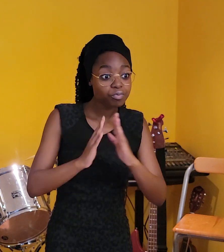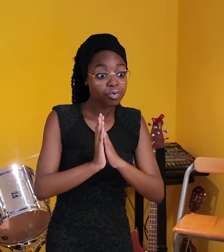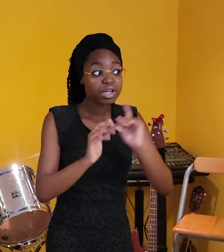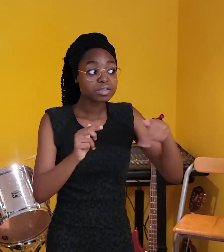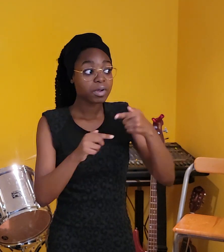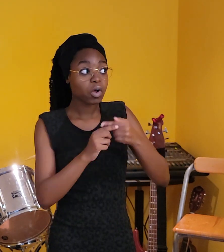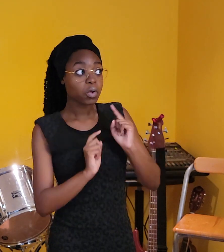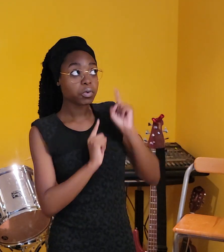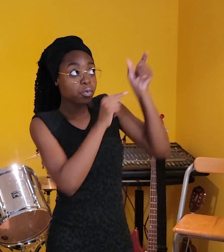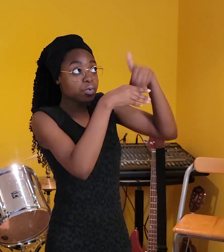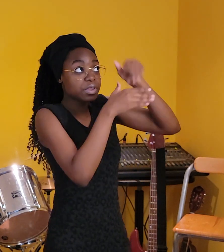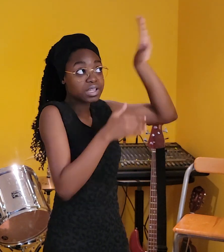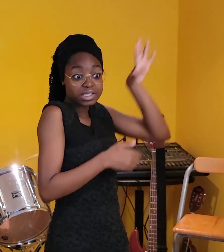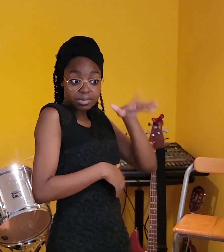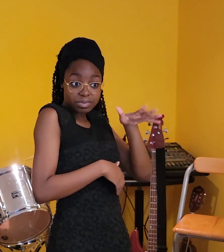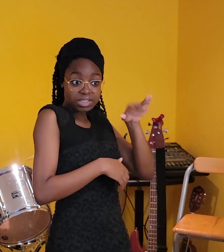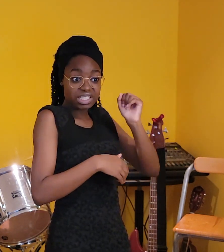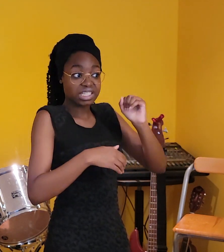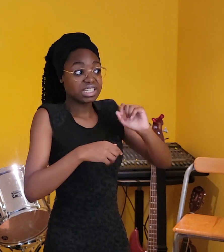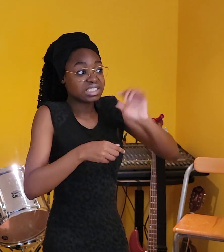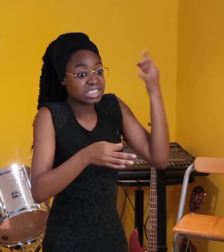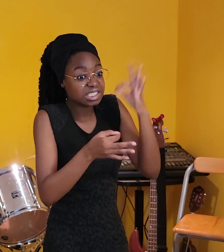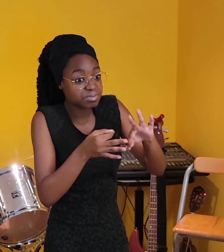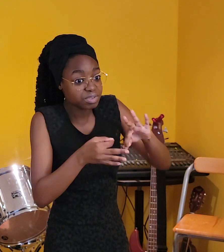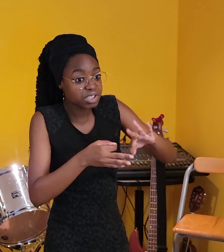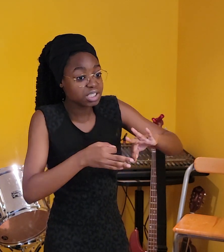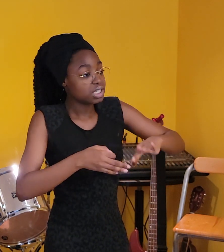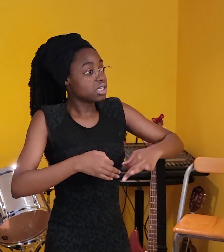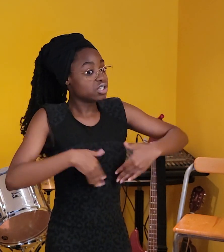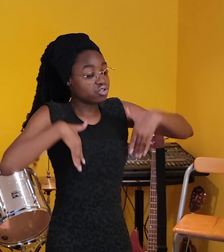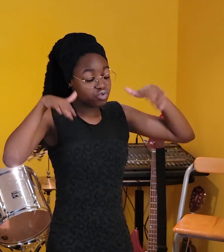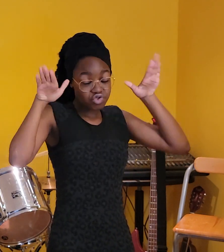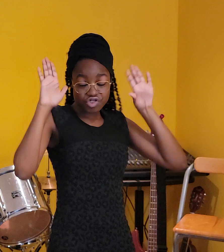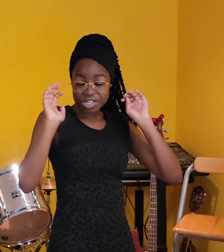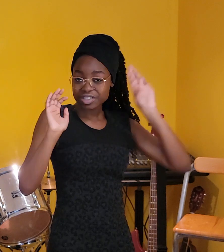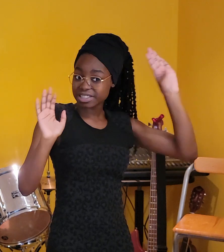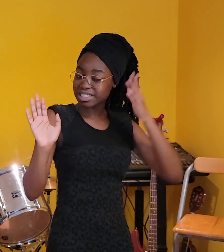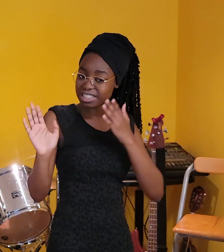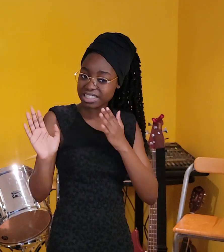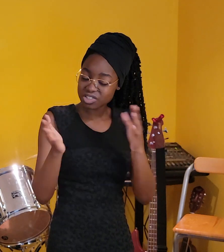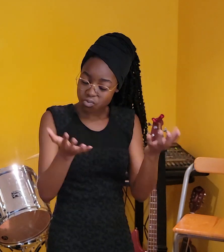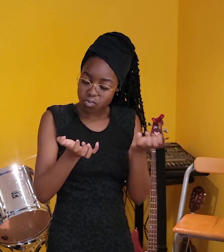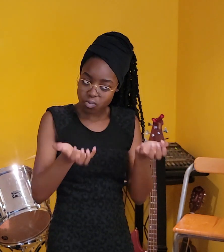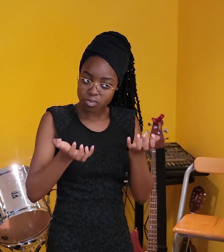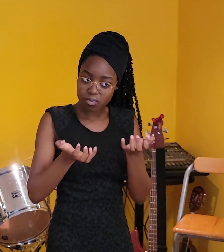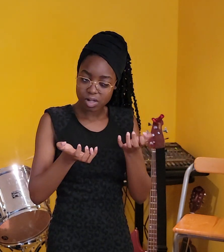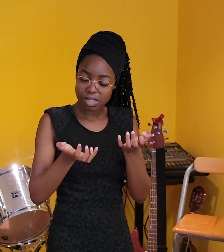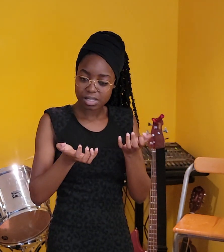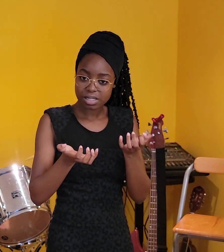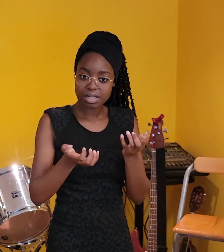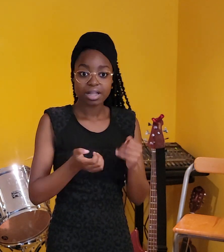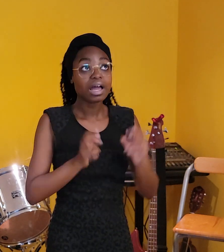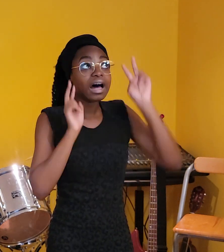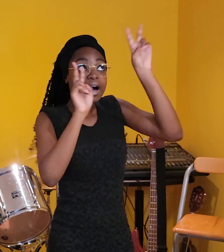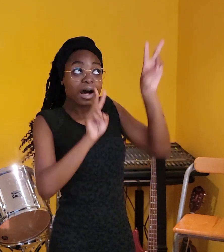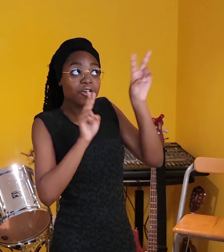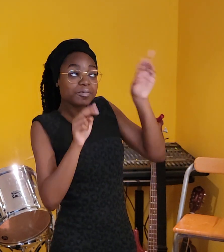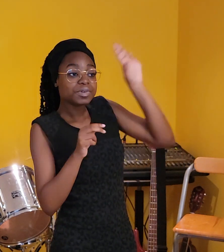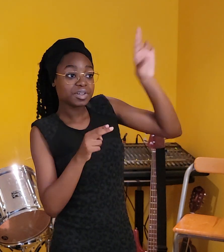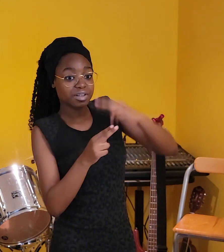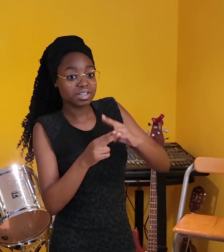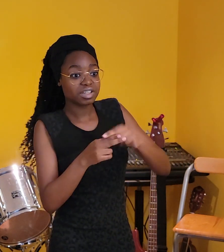presence simply to submit to his will. Hallowed be thy name. Thy kingdom